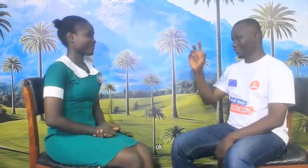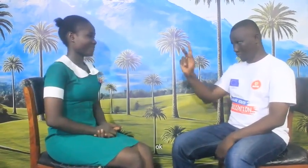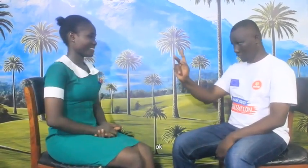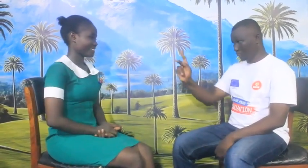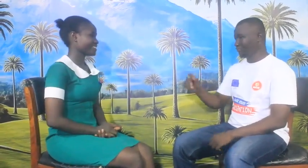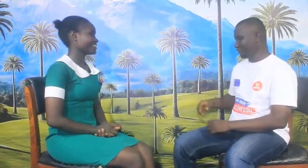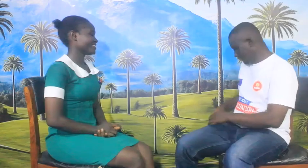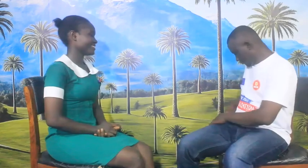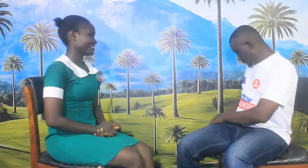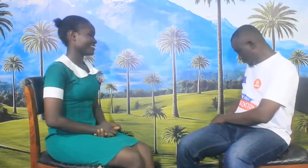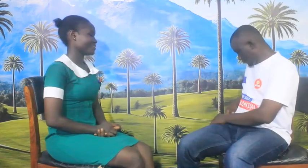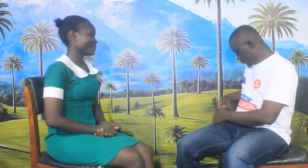Okay.